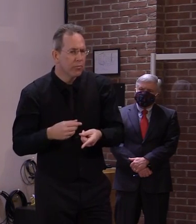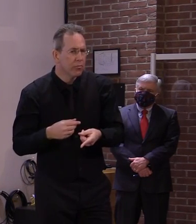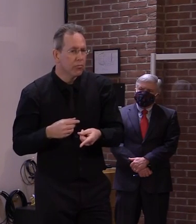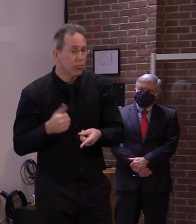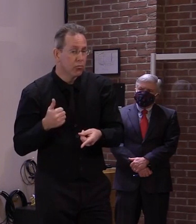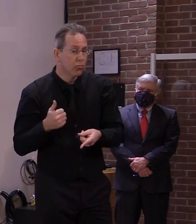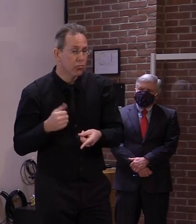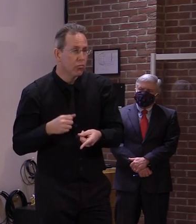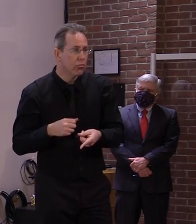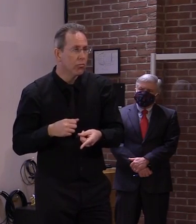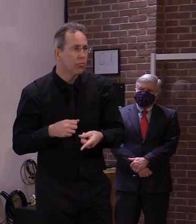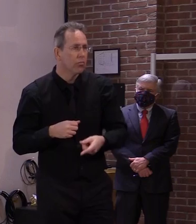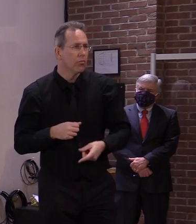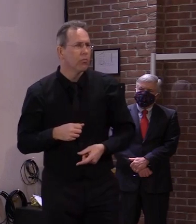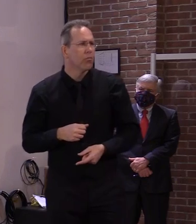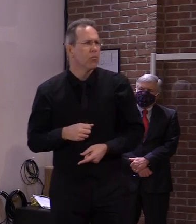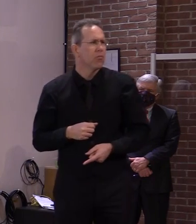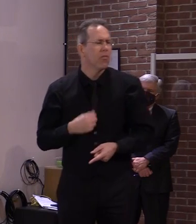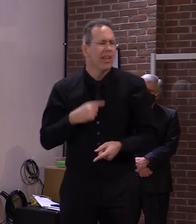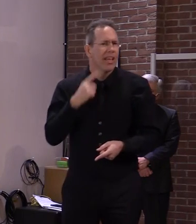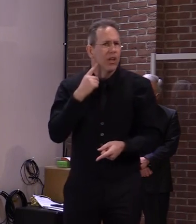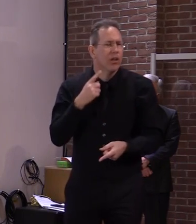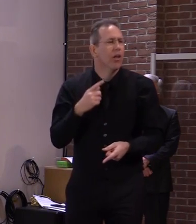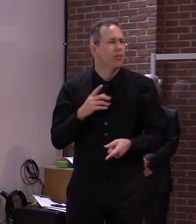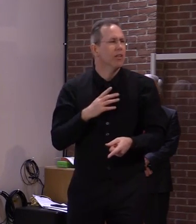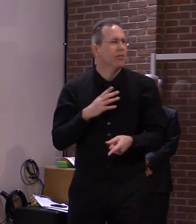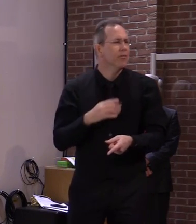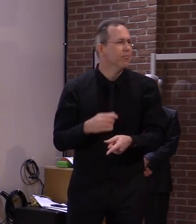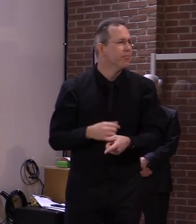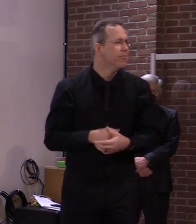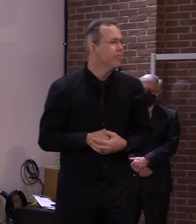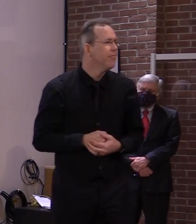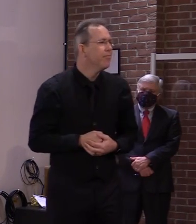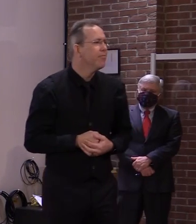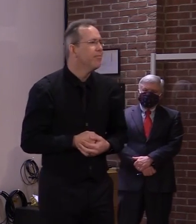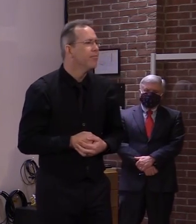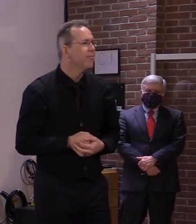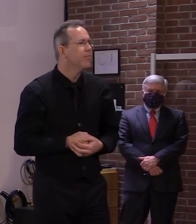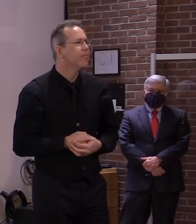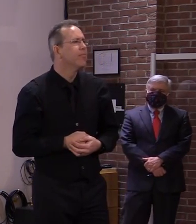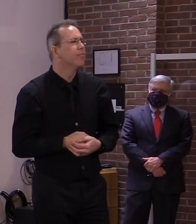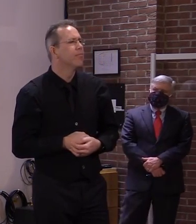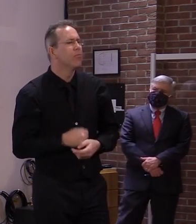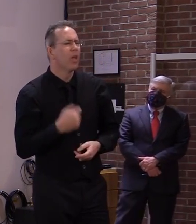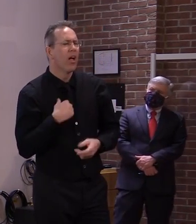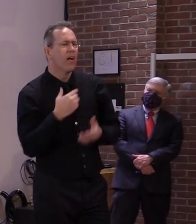I don't know if you heard that, Mike. I didn't hear what. Yeah, we do have a list.